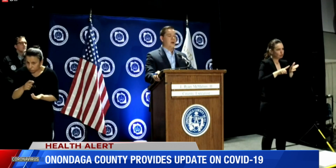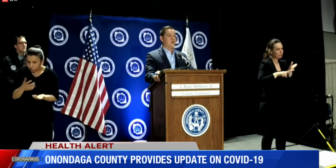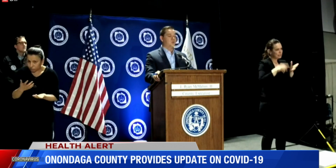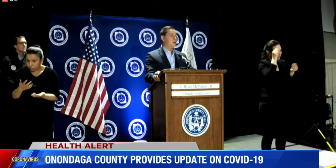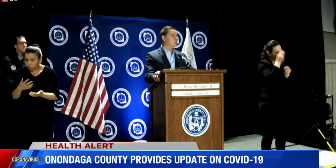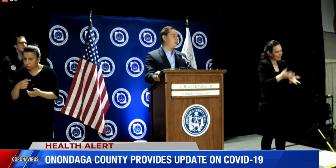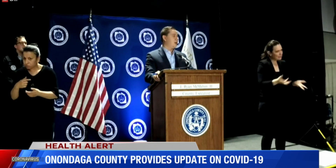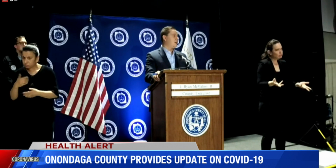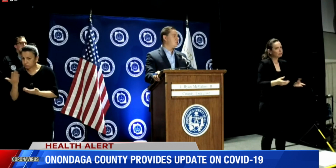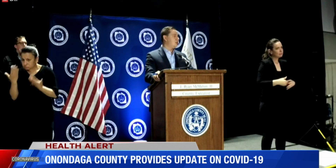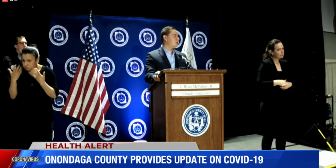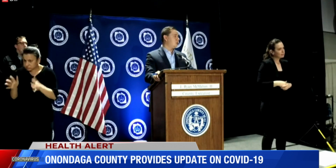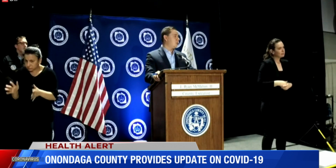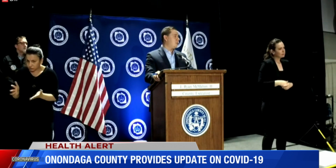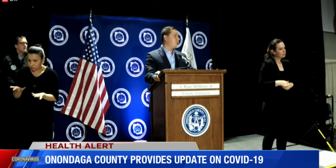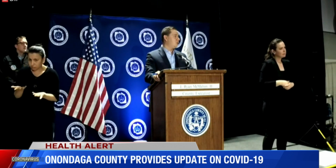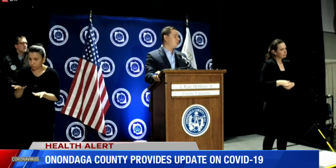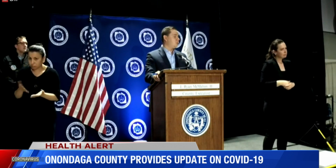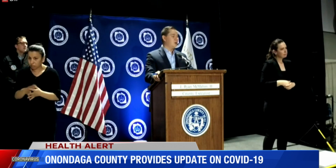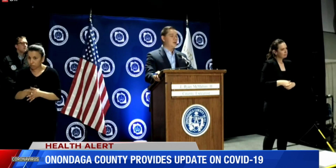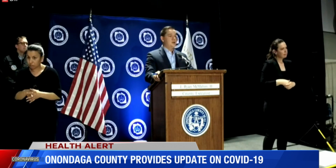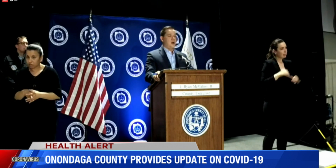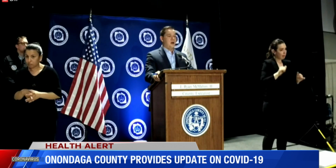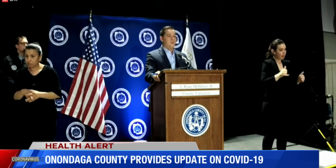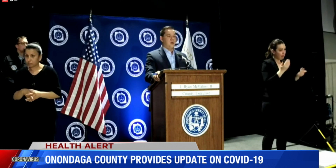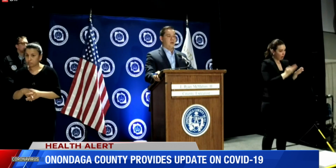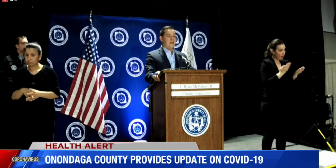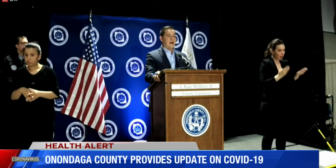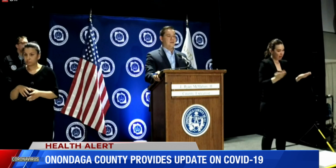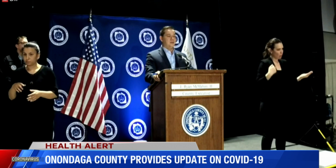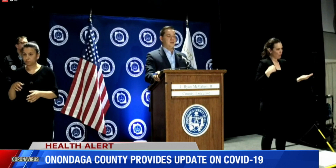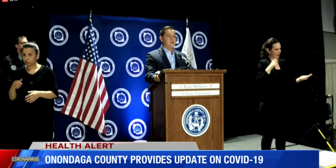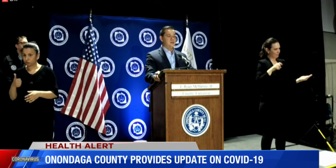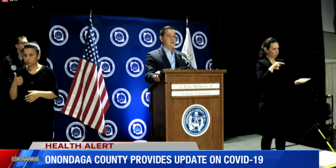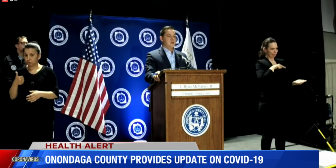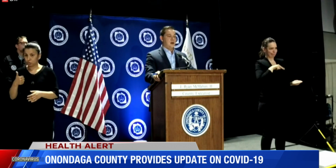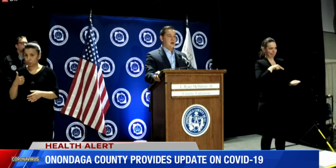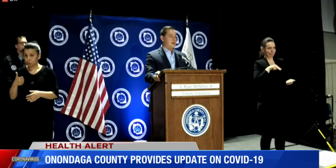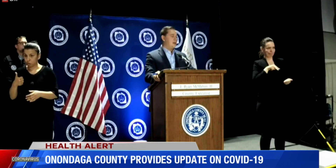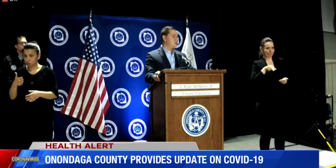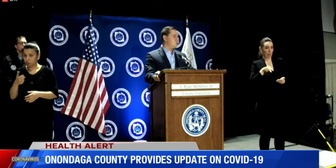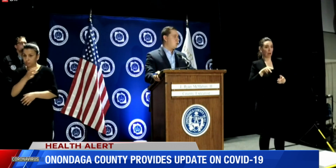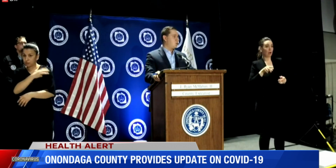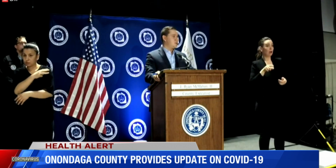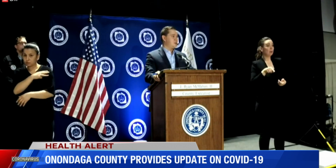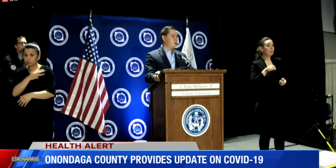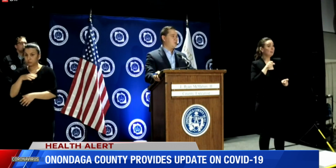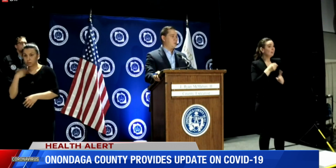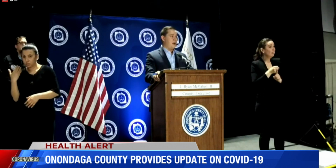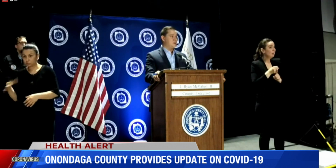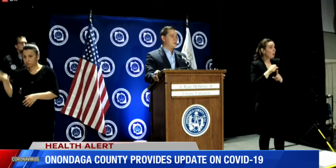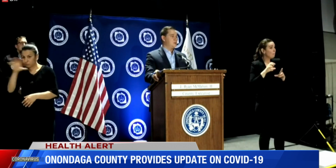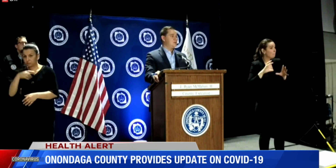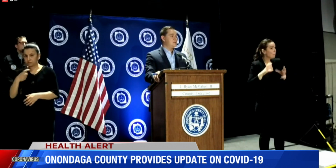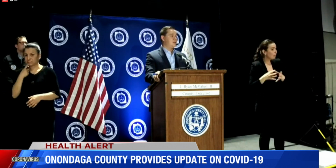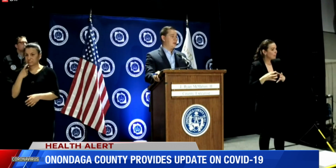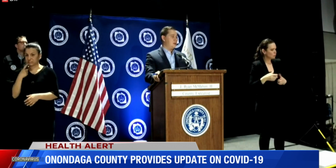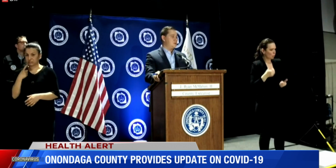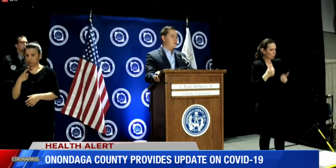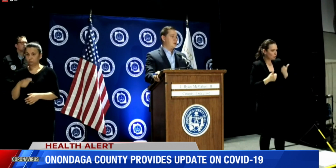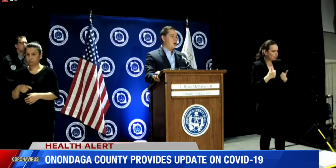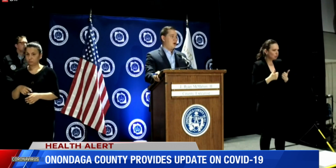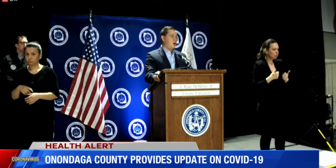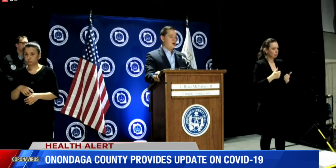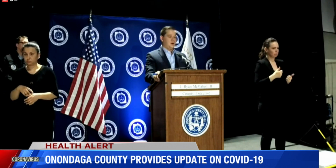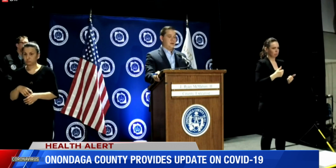look at what else we can do to educate certain populations. But a lot of these cases, what we're seeing over the past 7